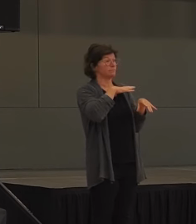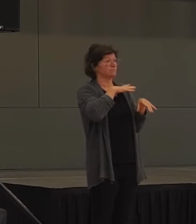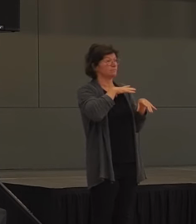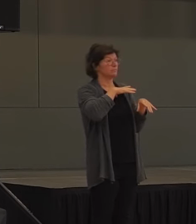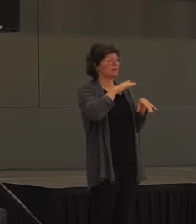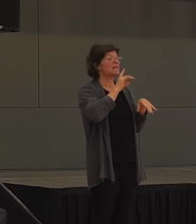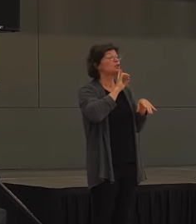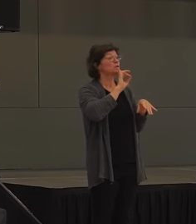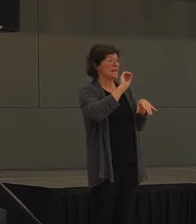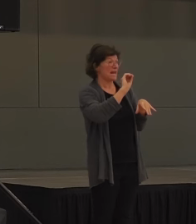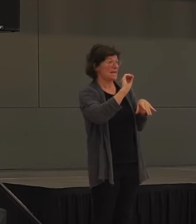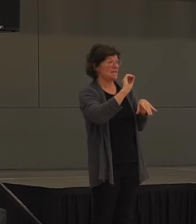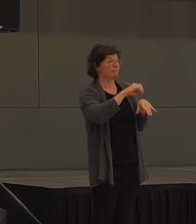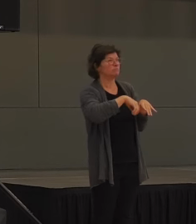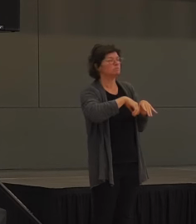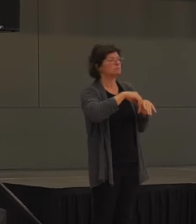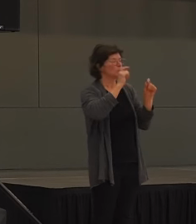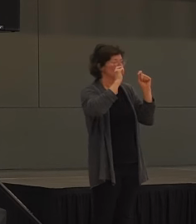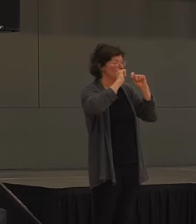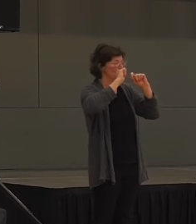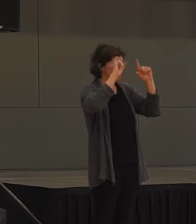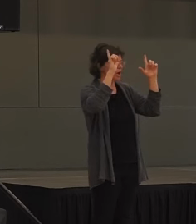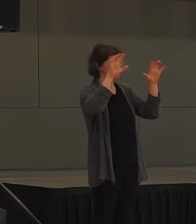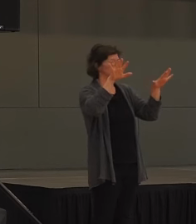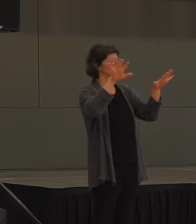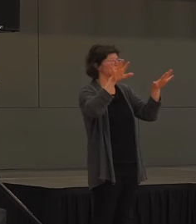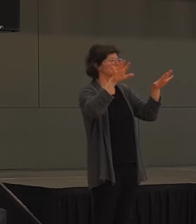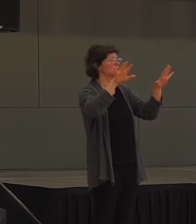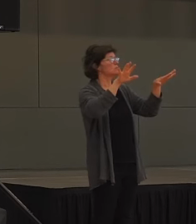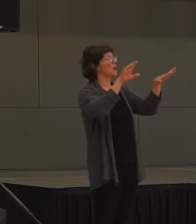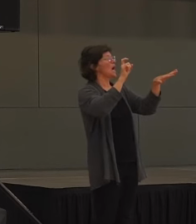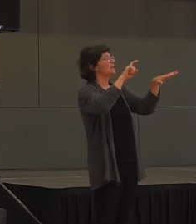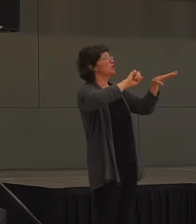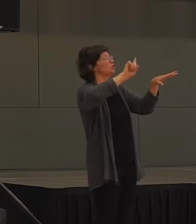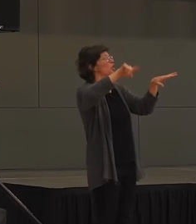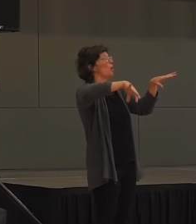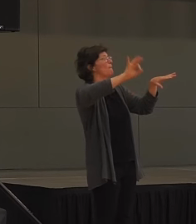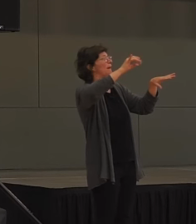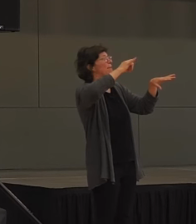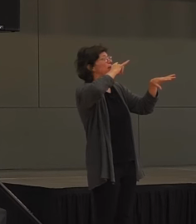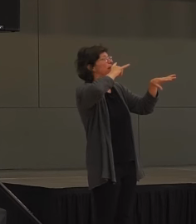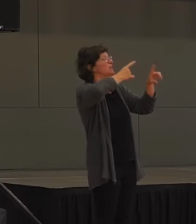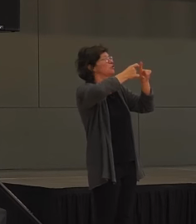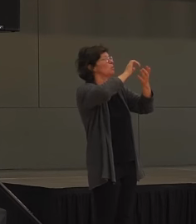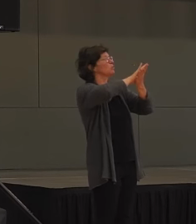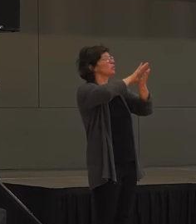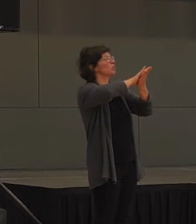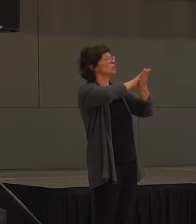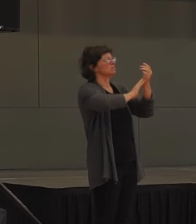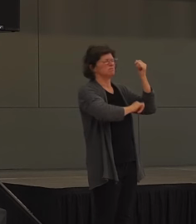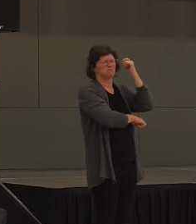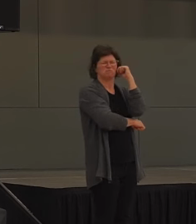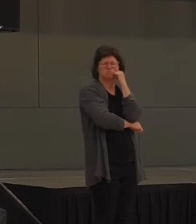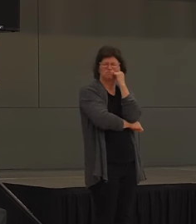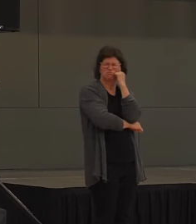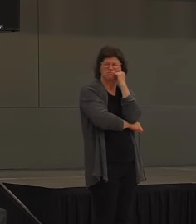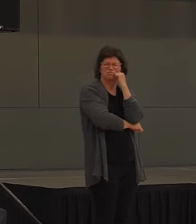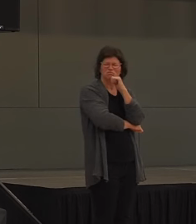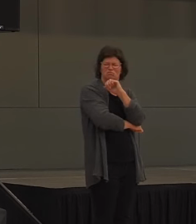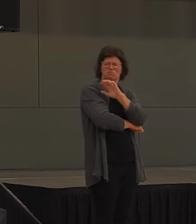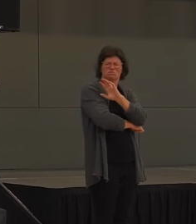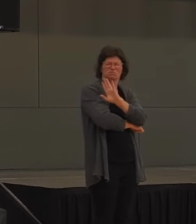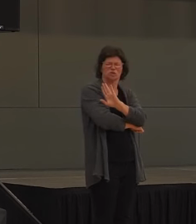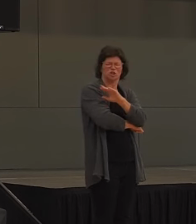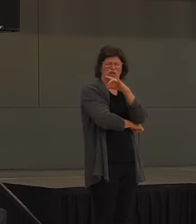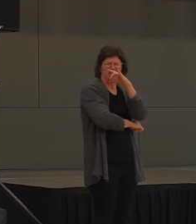80s who says, I've got to go pick the kids up from the school bus, even though her kids have obviously been out of the home for many